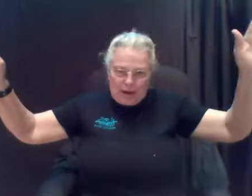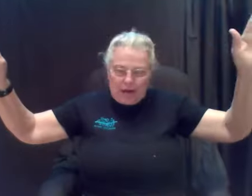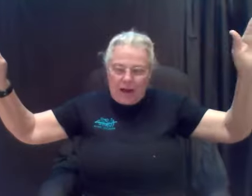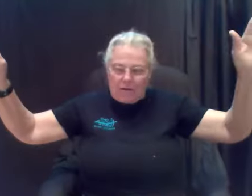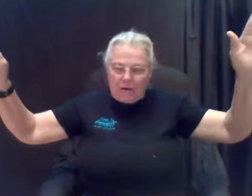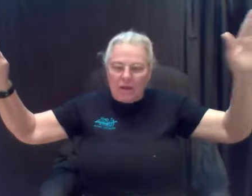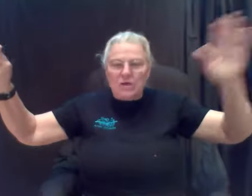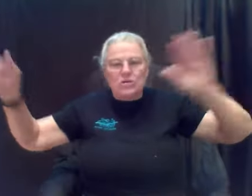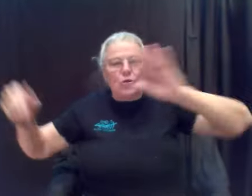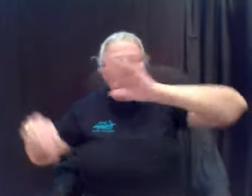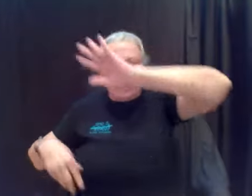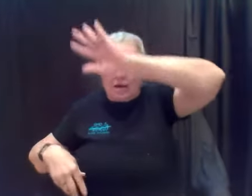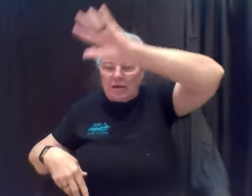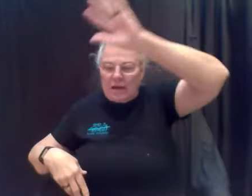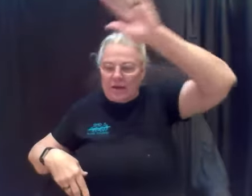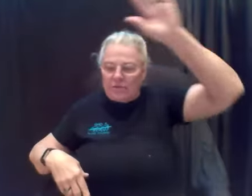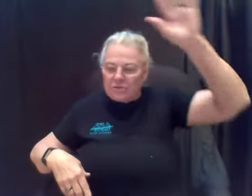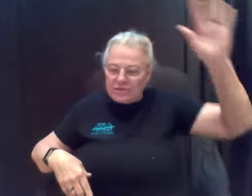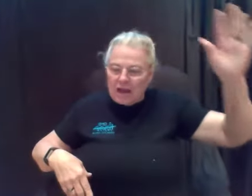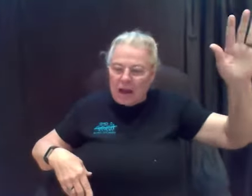out. So you've got either sky